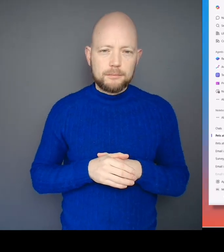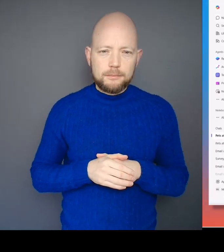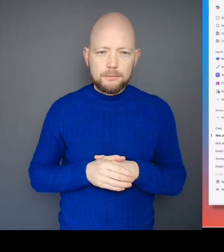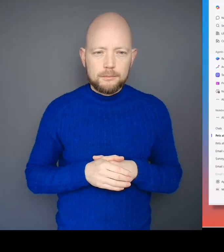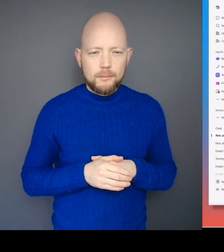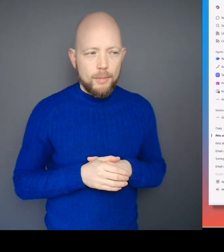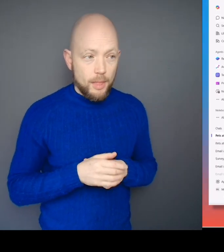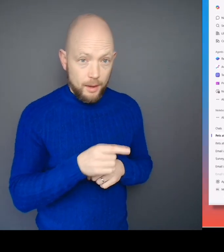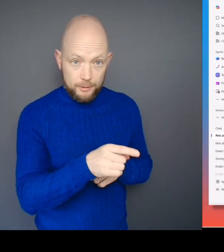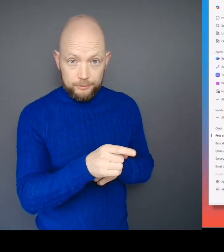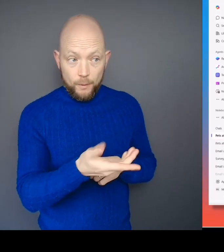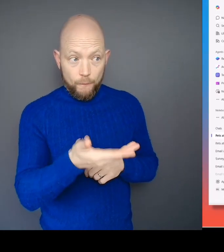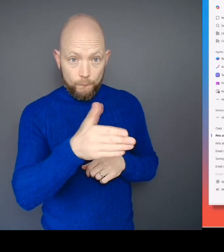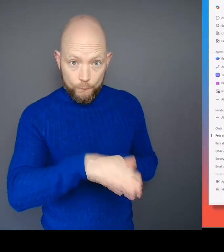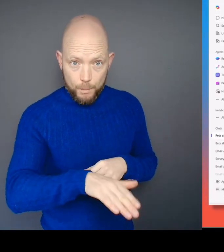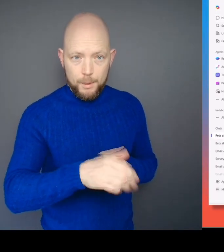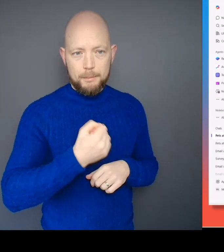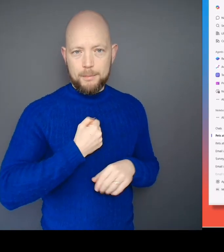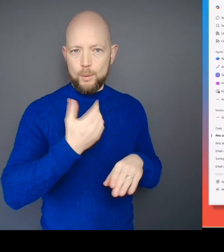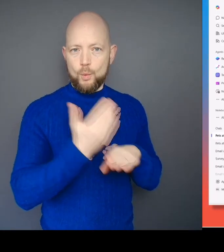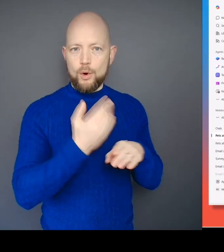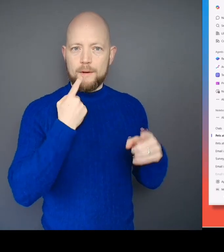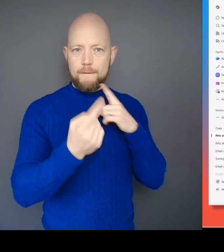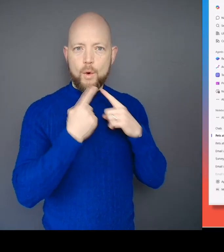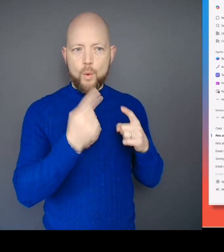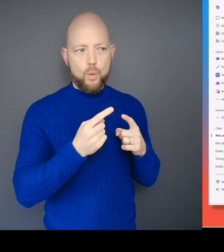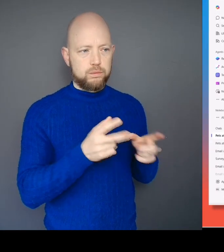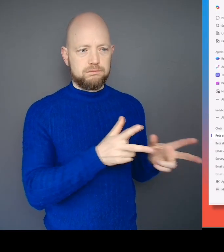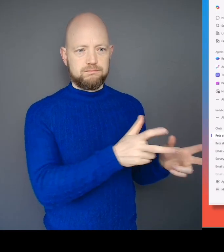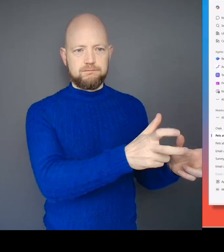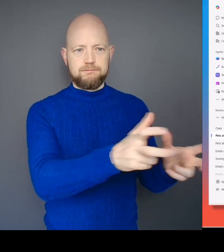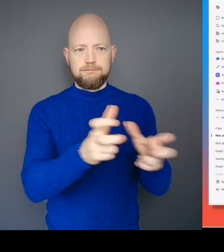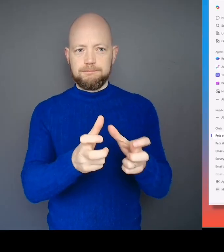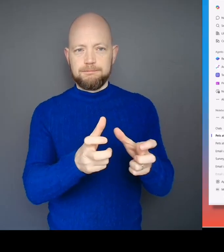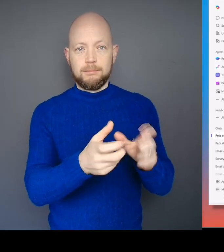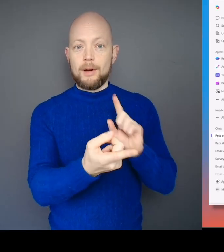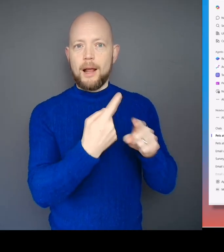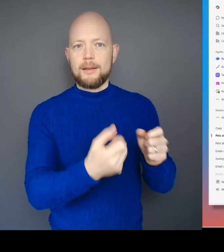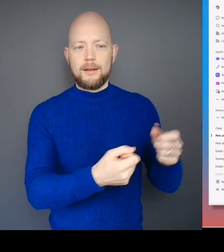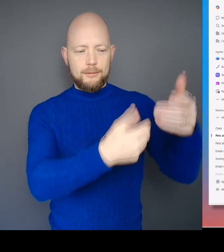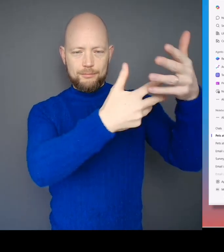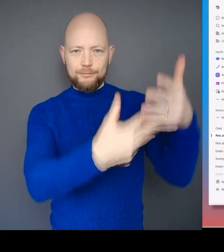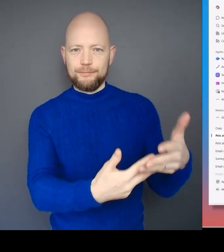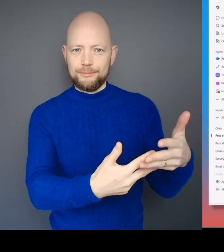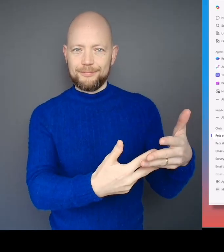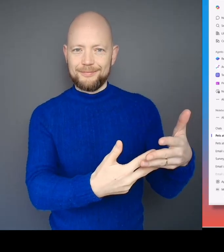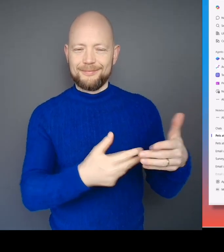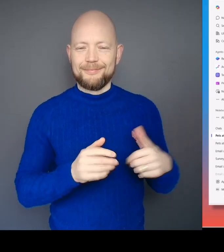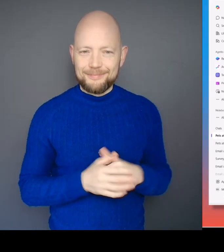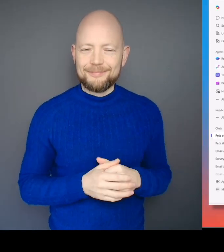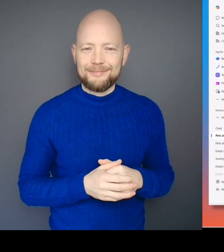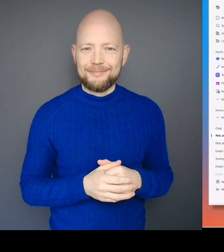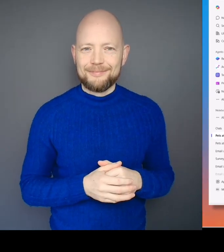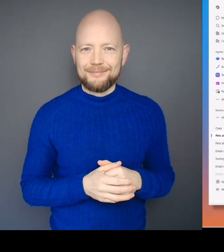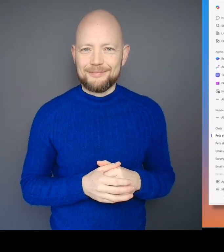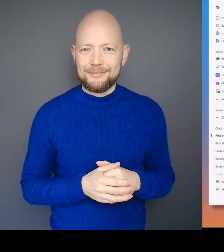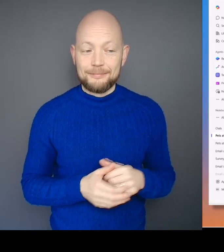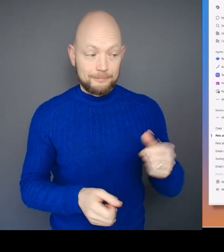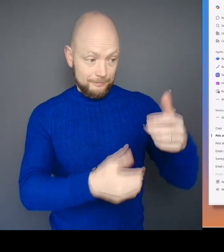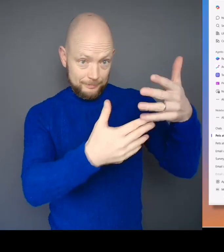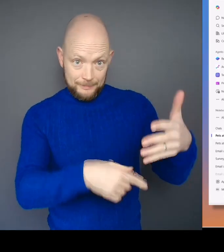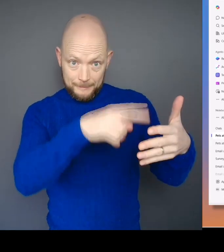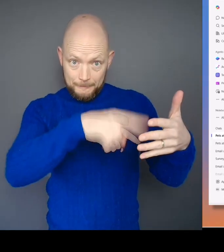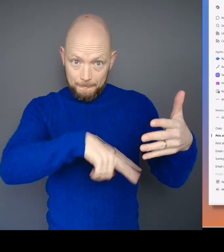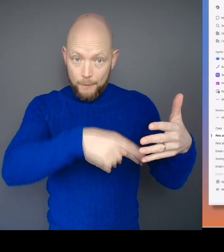you, Copilot, of exactly, it's almost like it's listening to me, of what I'm trying to explain to you. So when you're in the Work tab, it is grounded in,